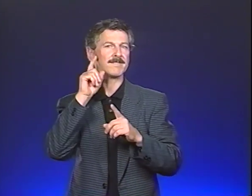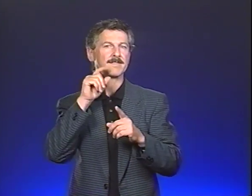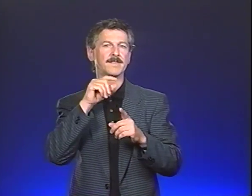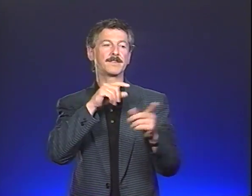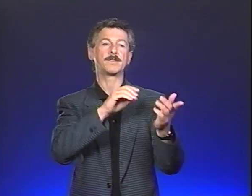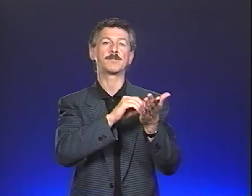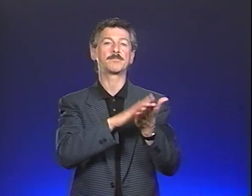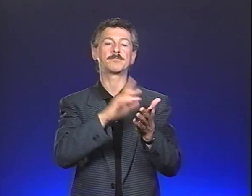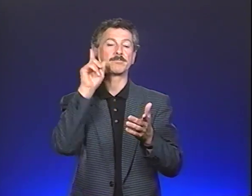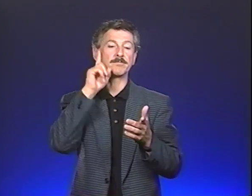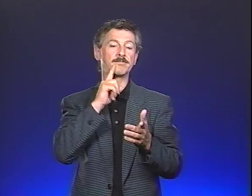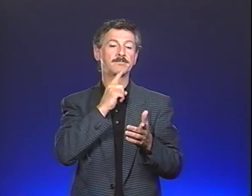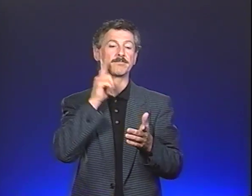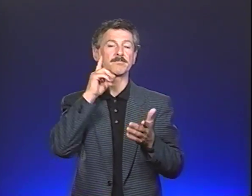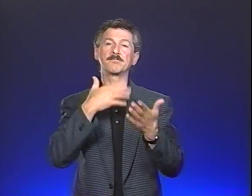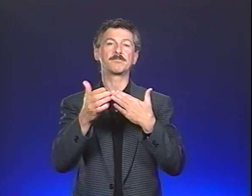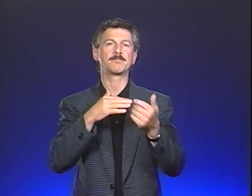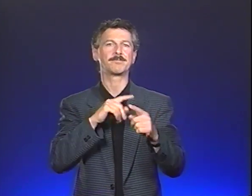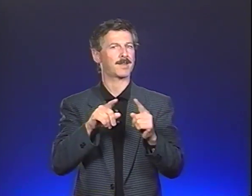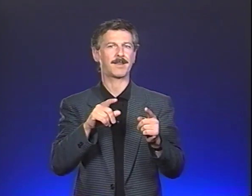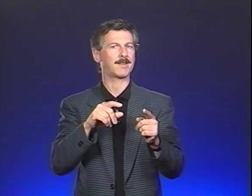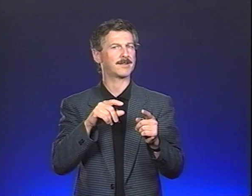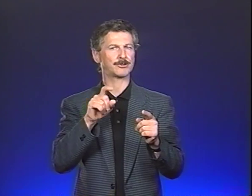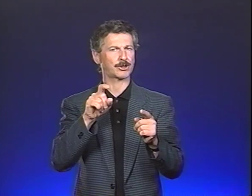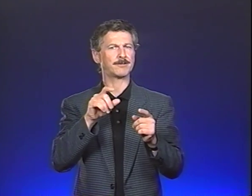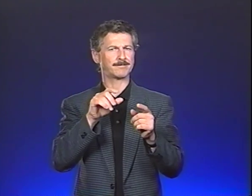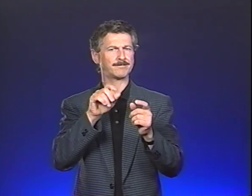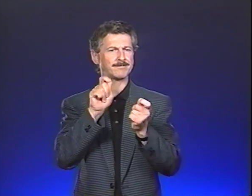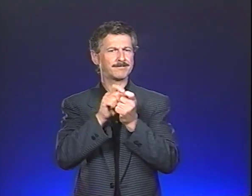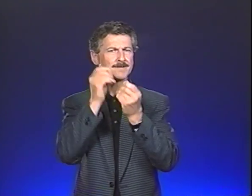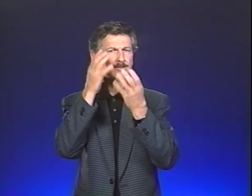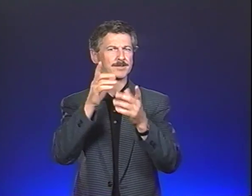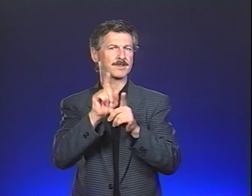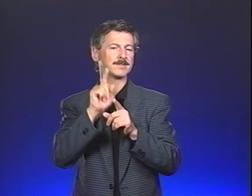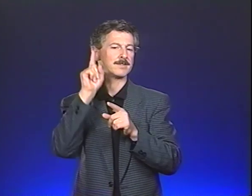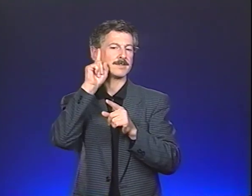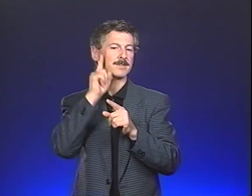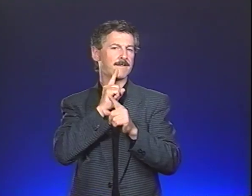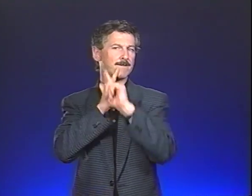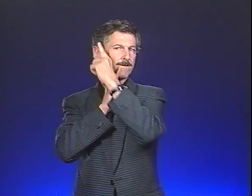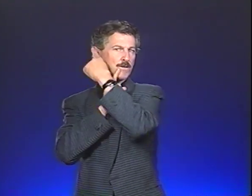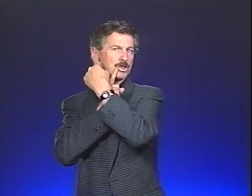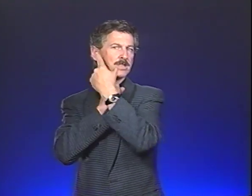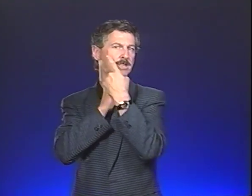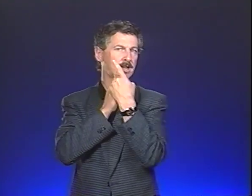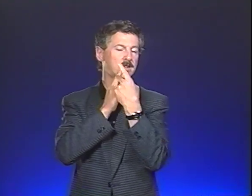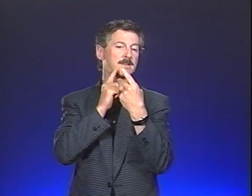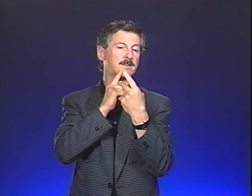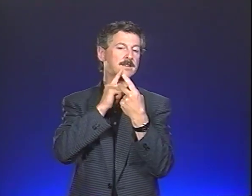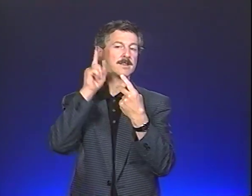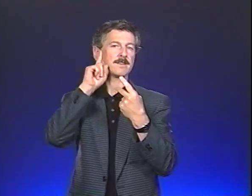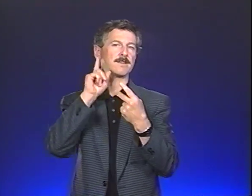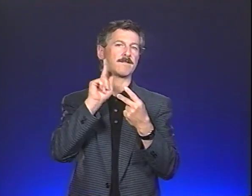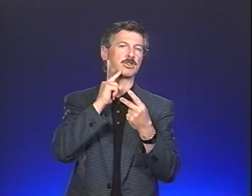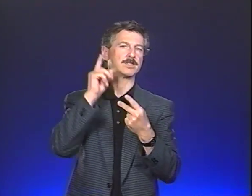His system was also not specific enough to distinguish between the variants of the sign deaf. He did not indicate